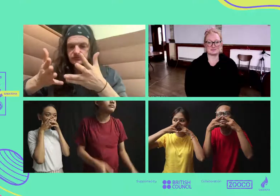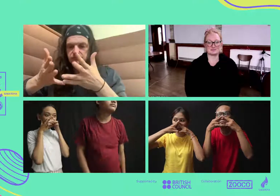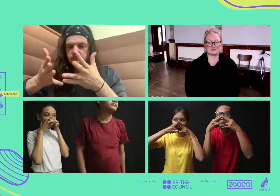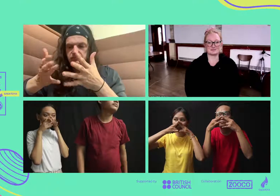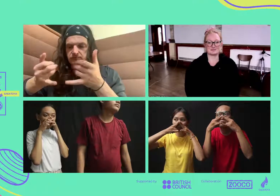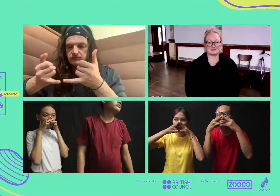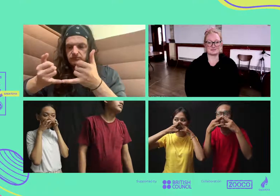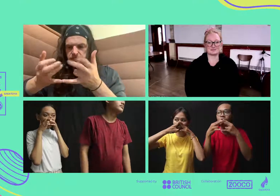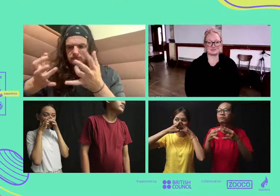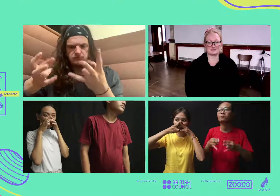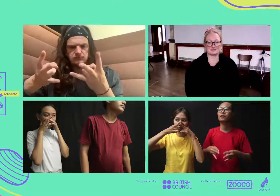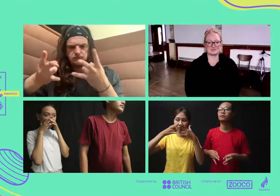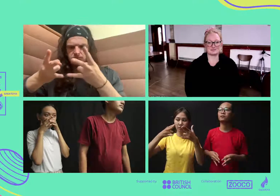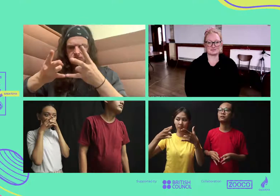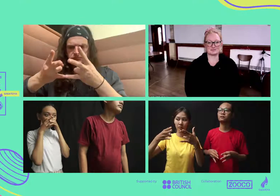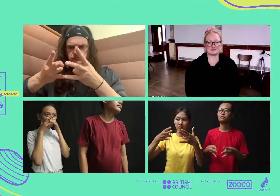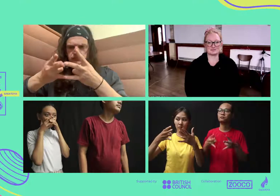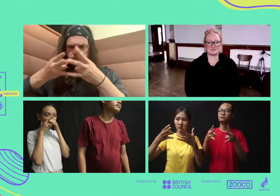Or